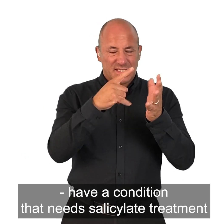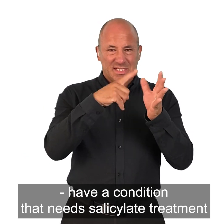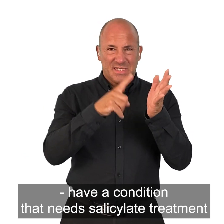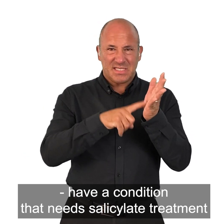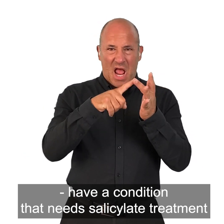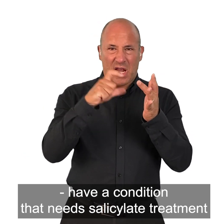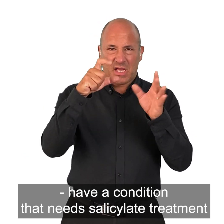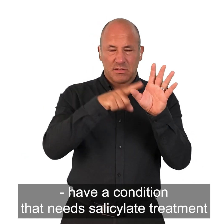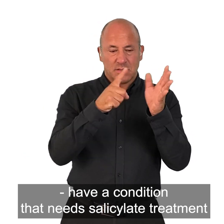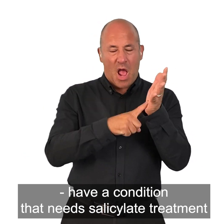treatment,